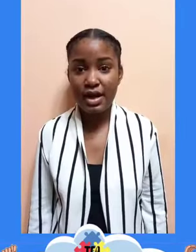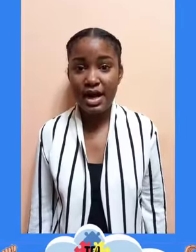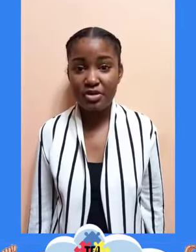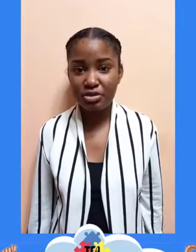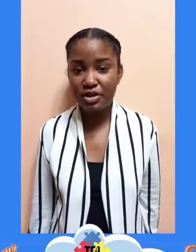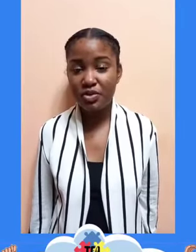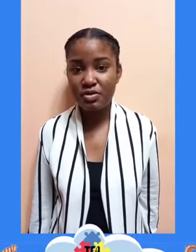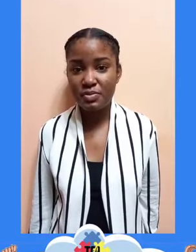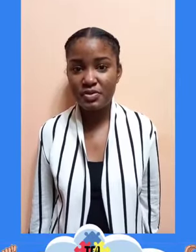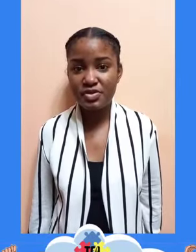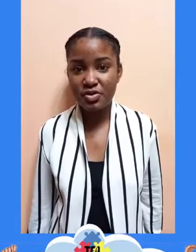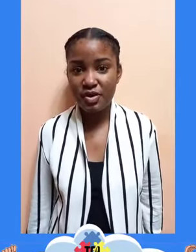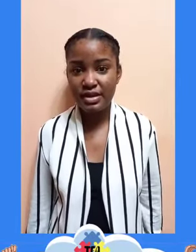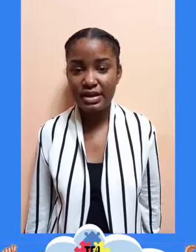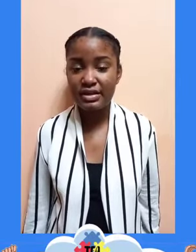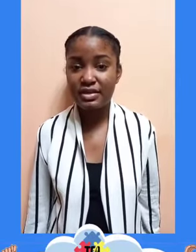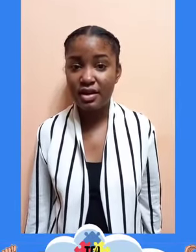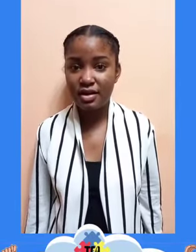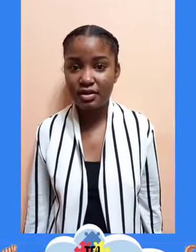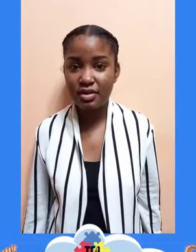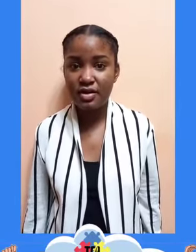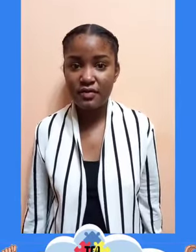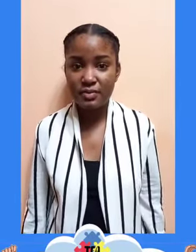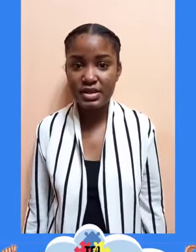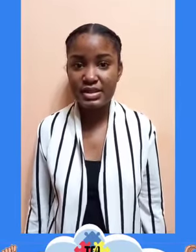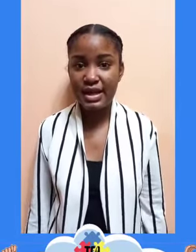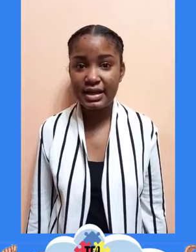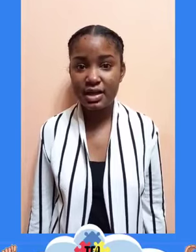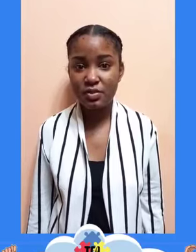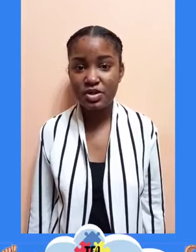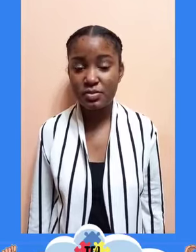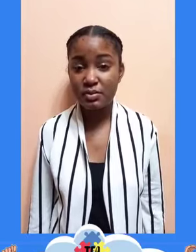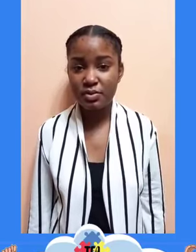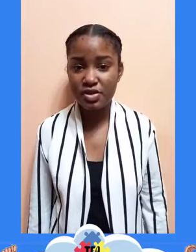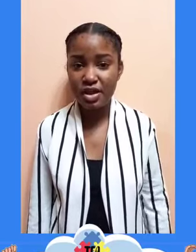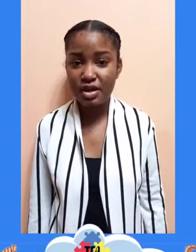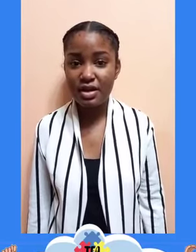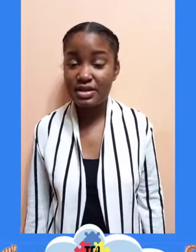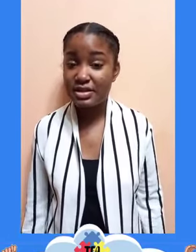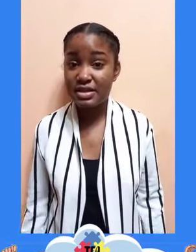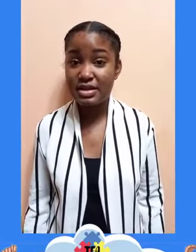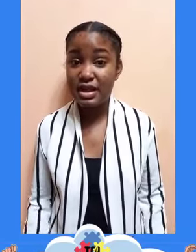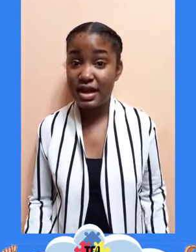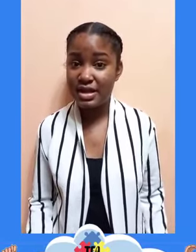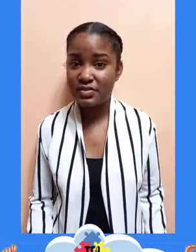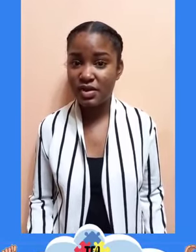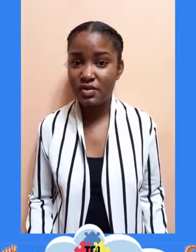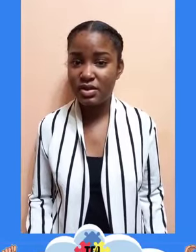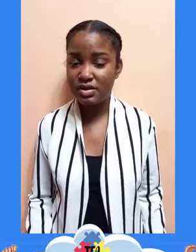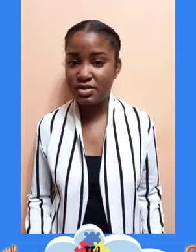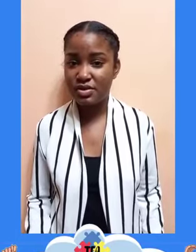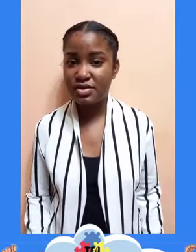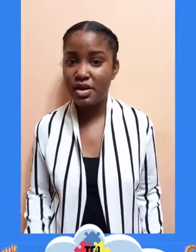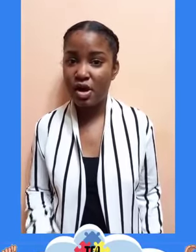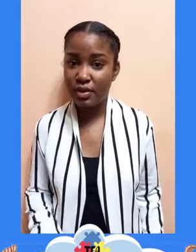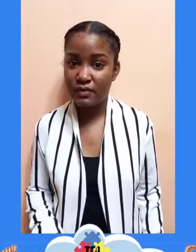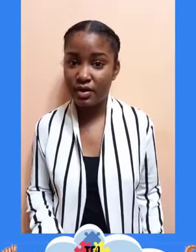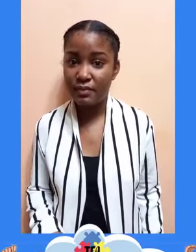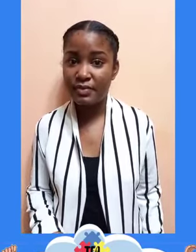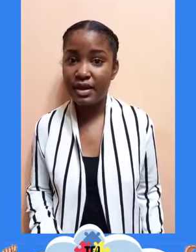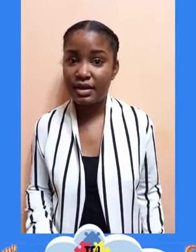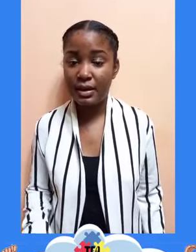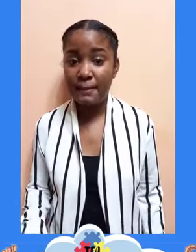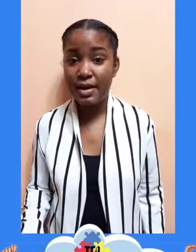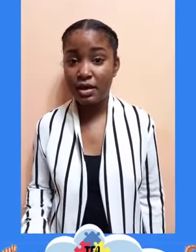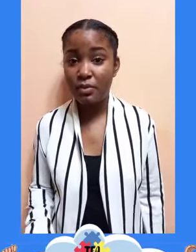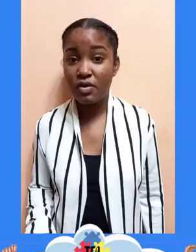I really hope you enjoyed and learned a lot from the Sign Language Month project. This is the last video in the series. However,